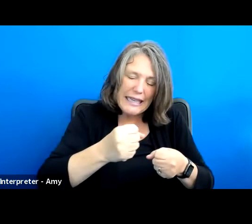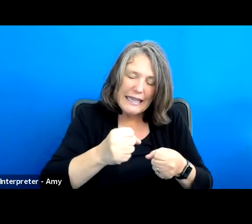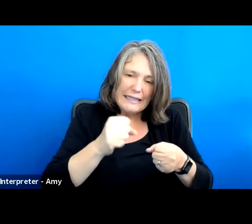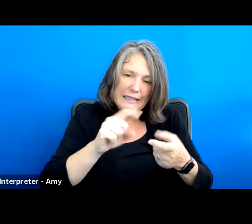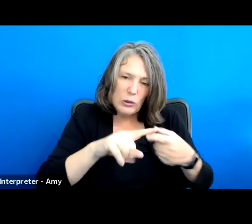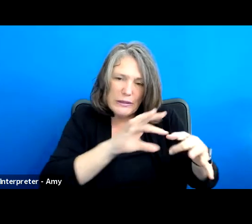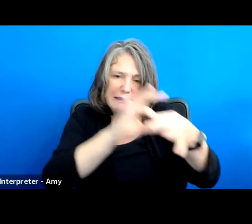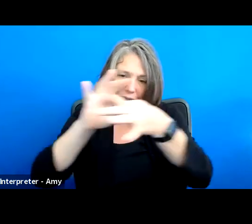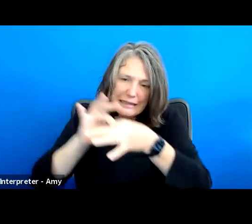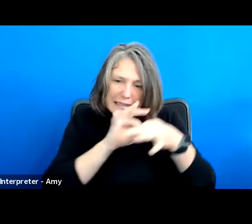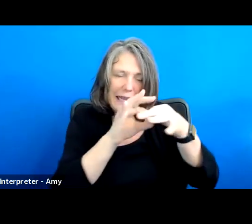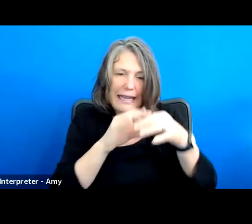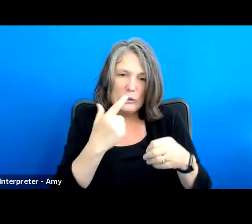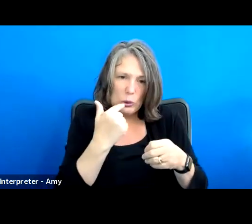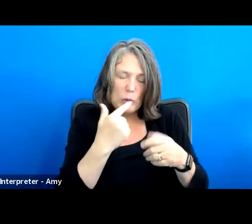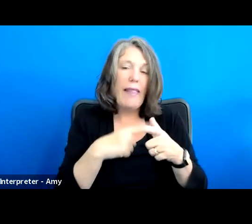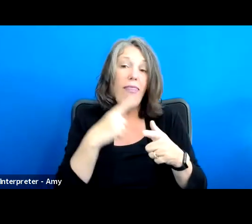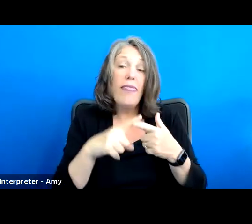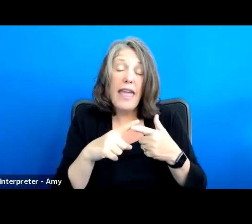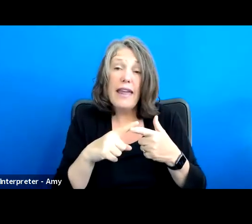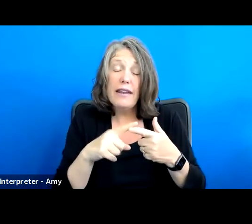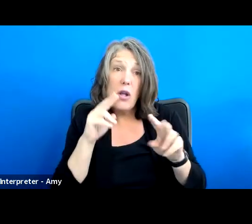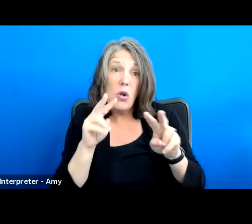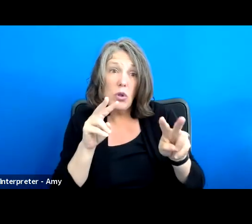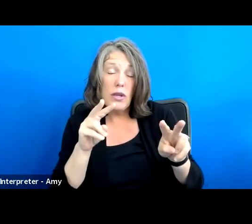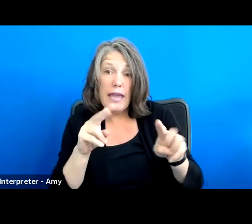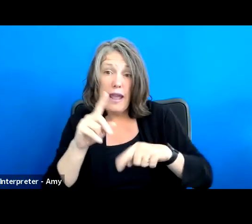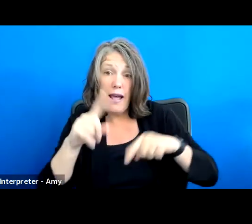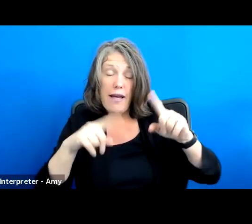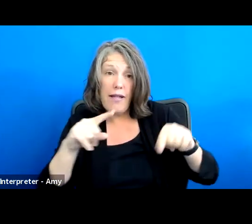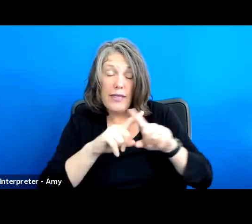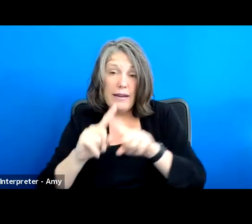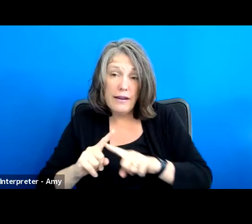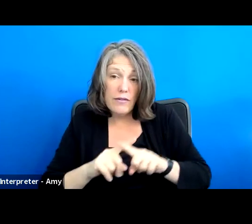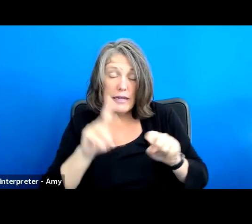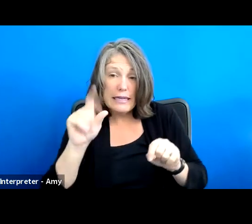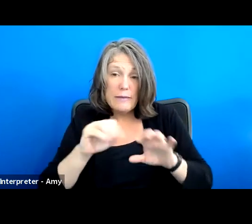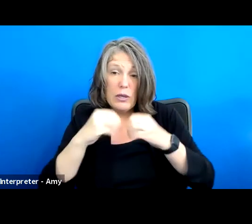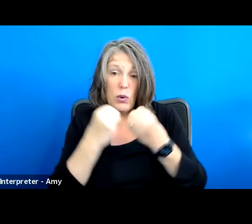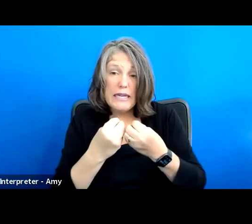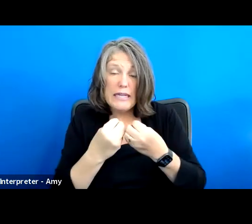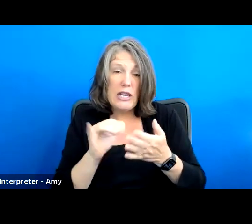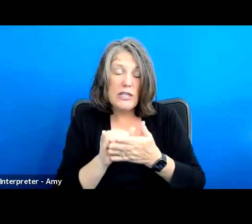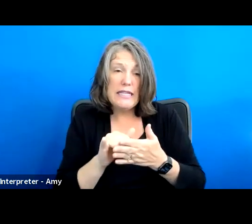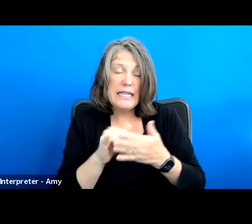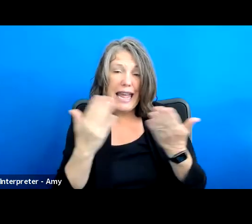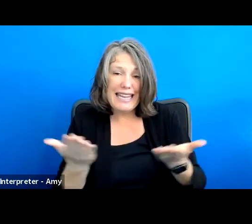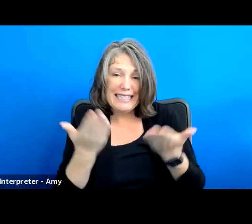connect. Then looking at the different disability organizations that